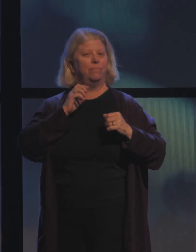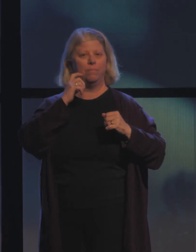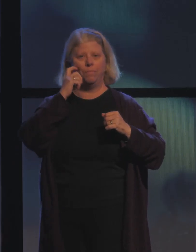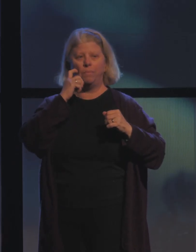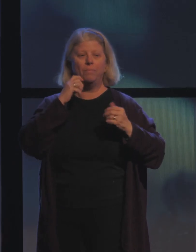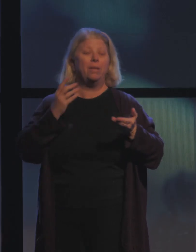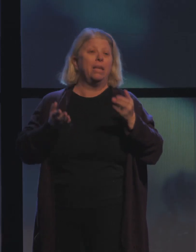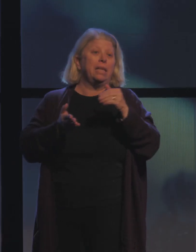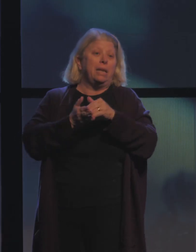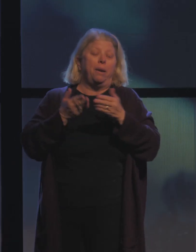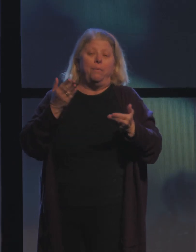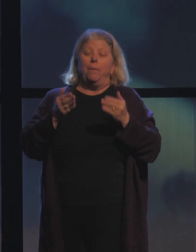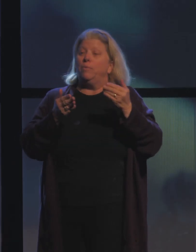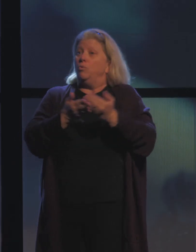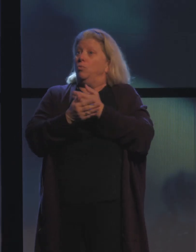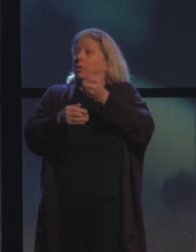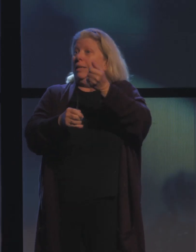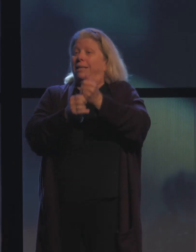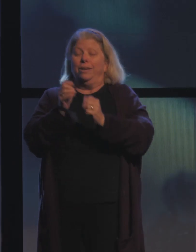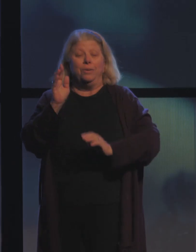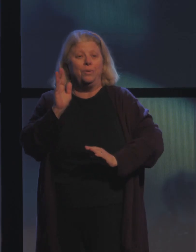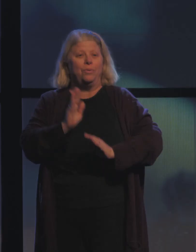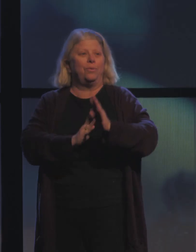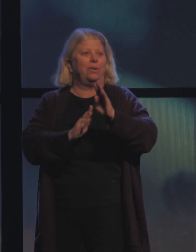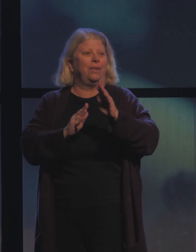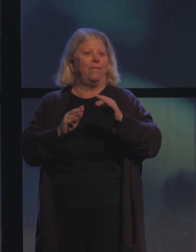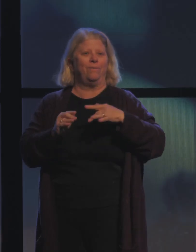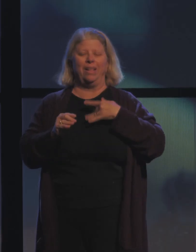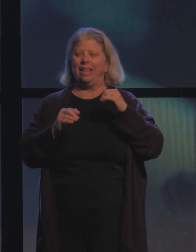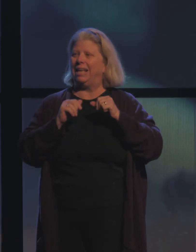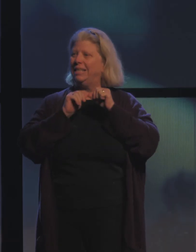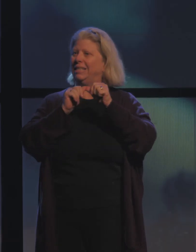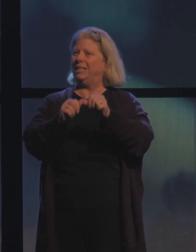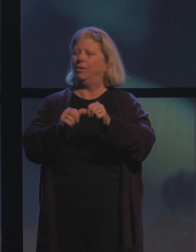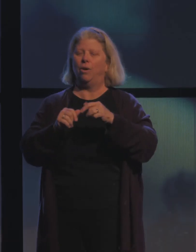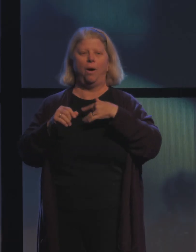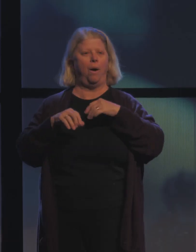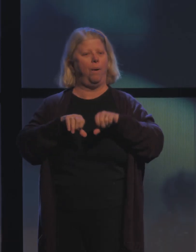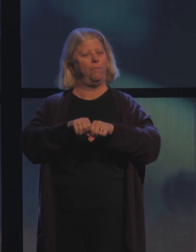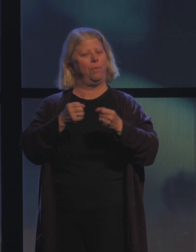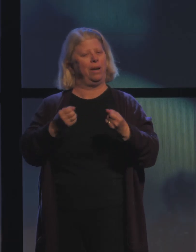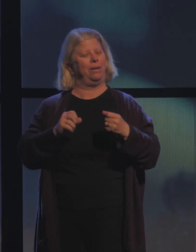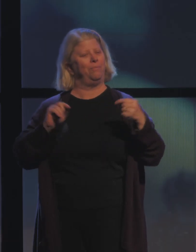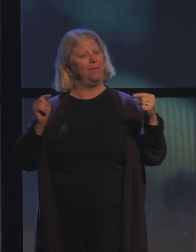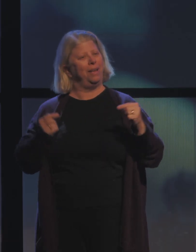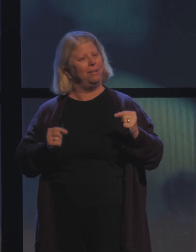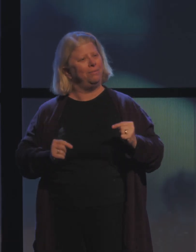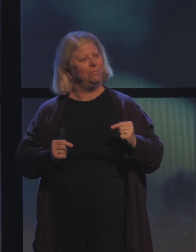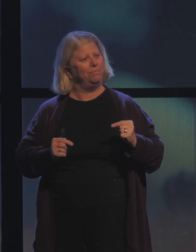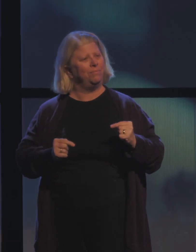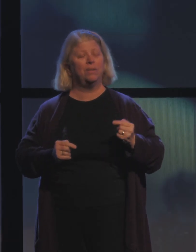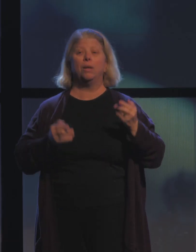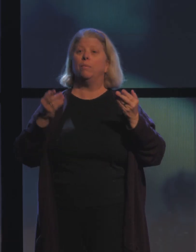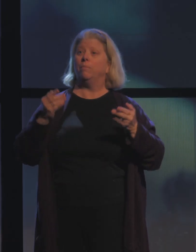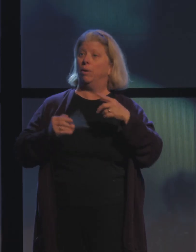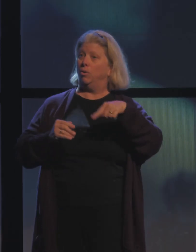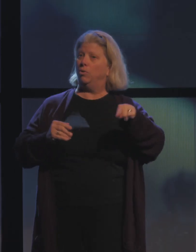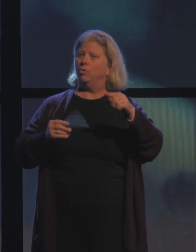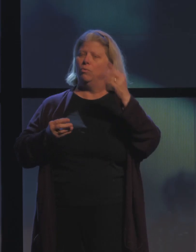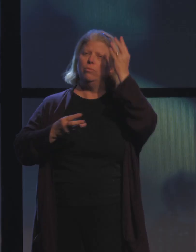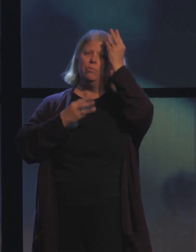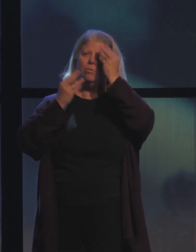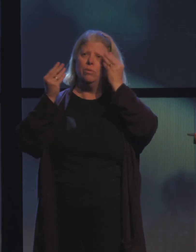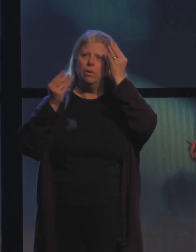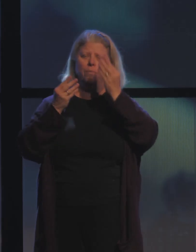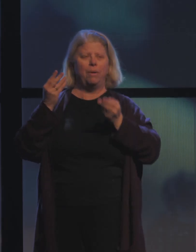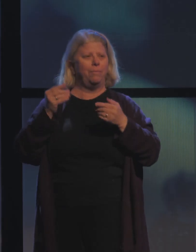Again, maybe it was a breakthrough year. Maybe it was a year that just felt like continual heartbreak and pain. Maybe you reflect and you